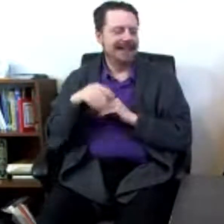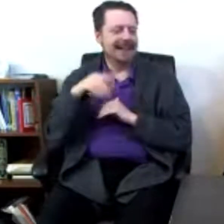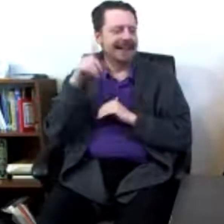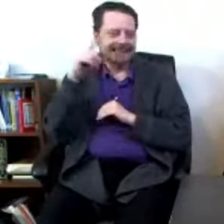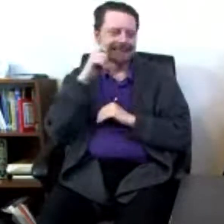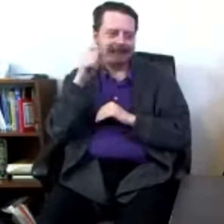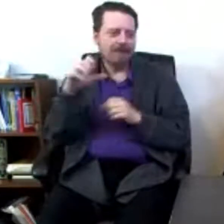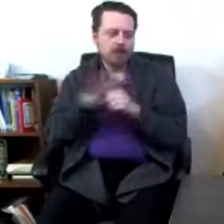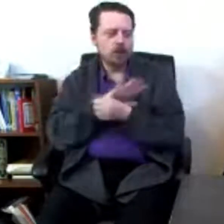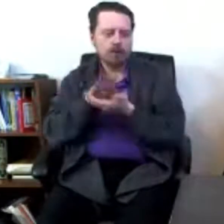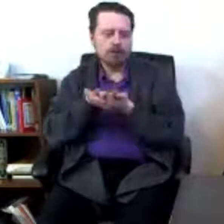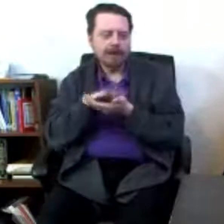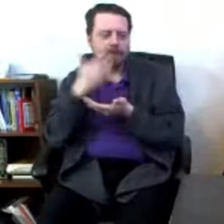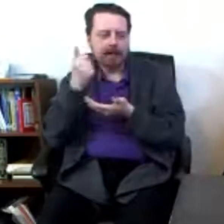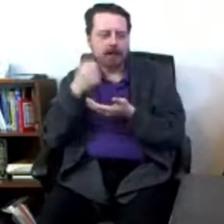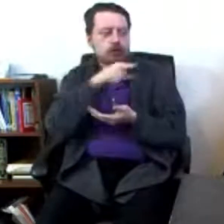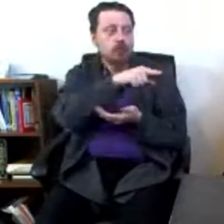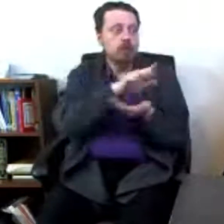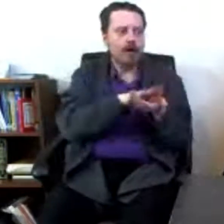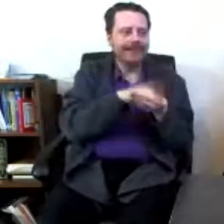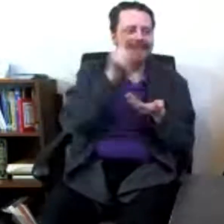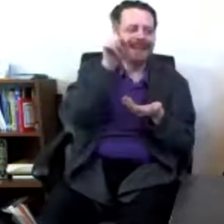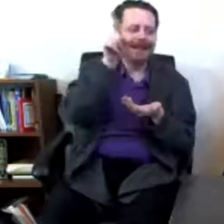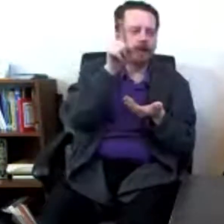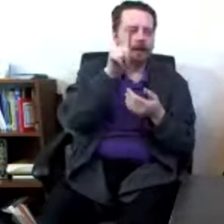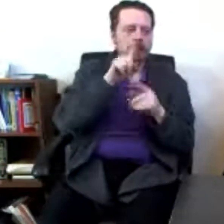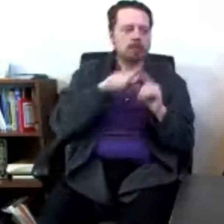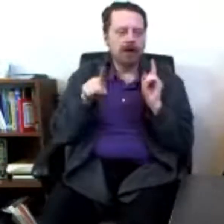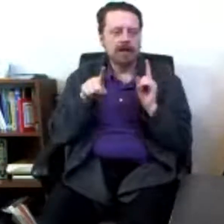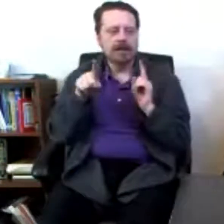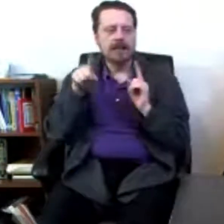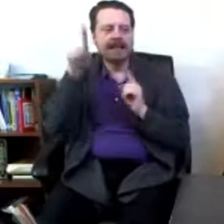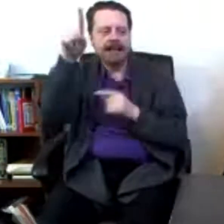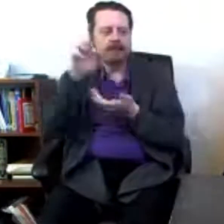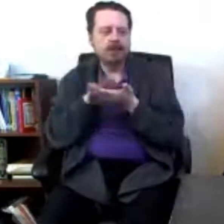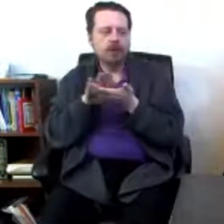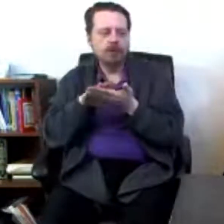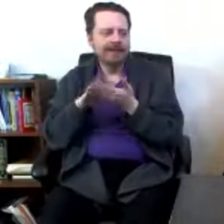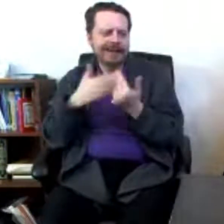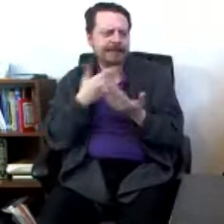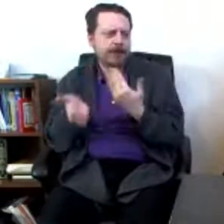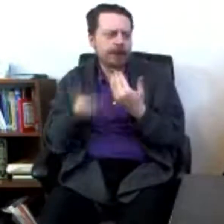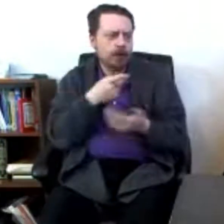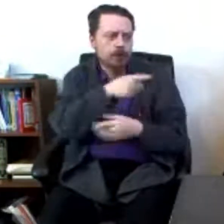praise him, but it is because he is full of praise. That's him.